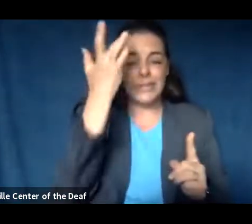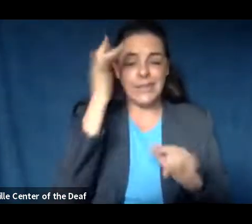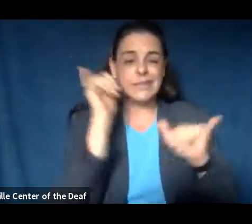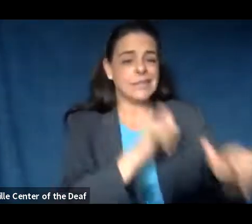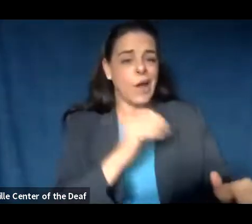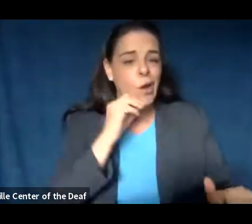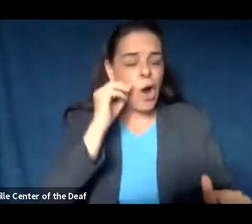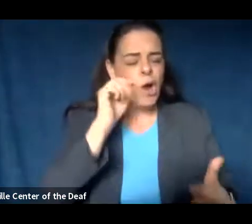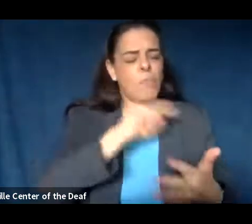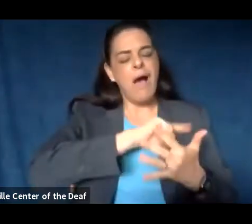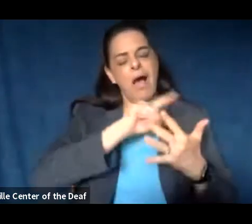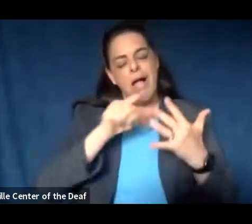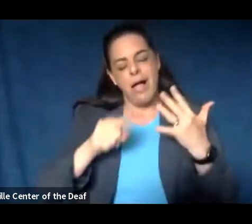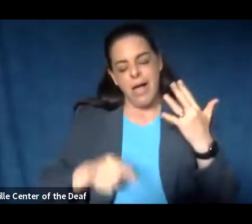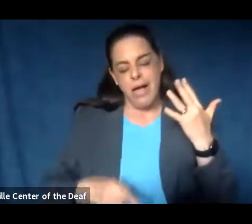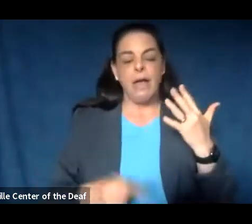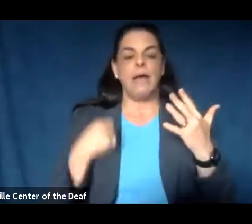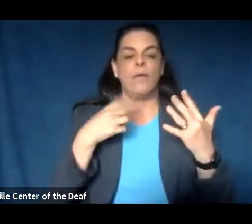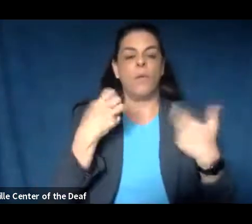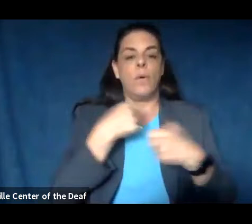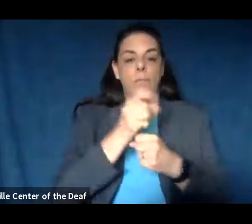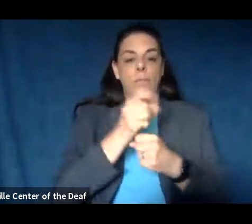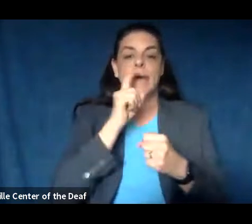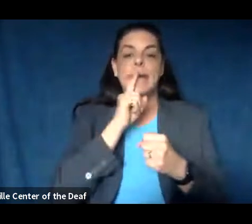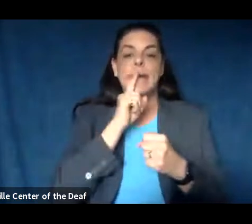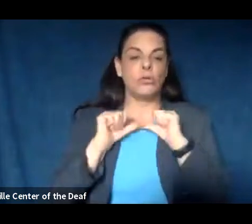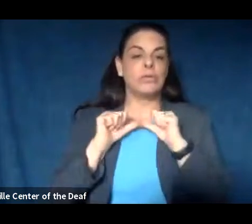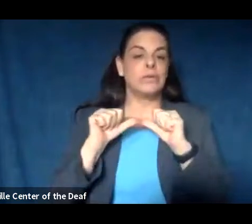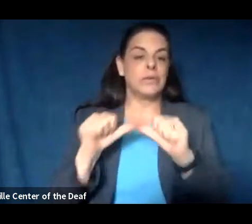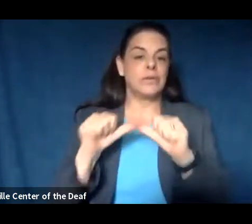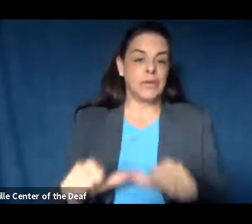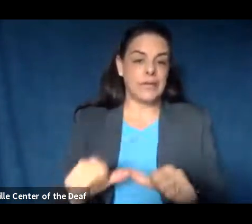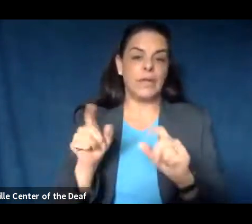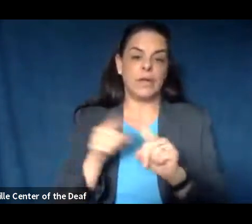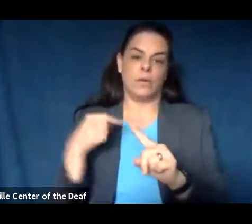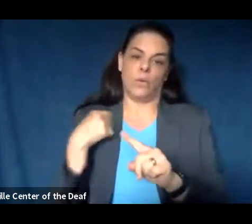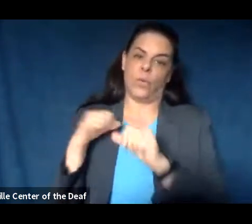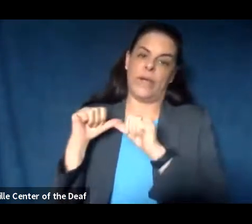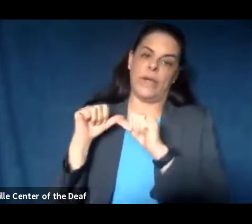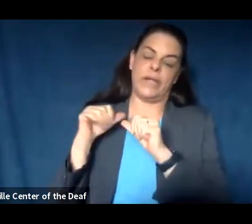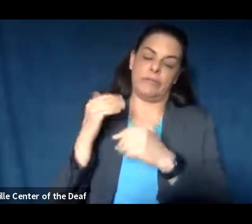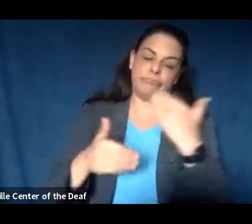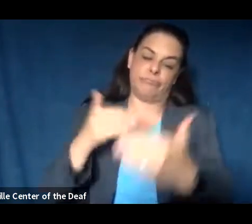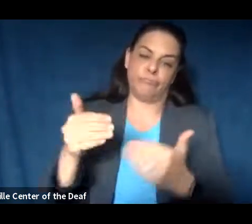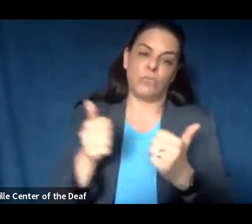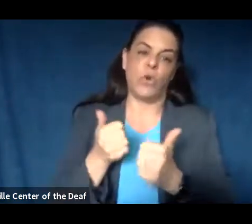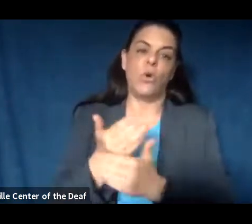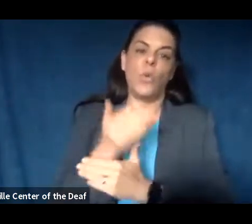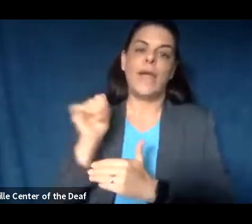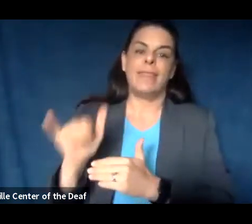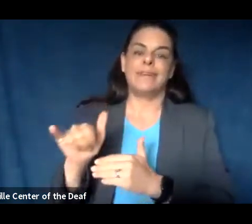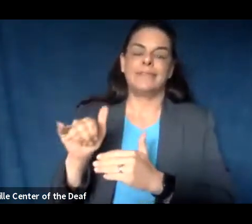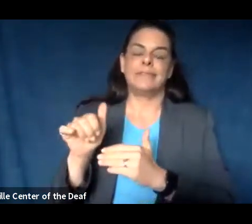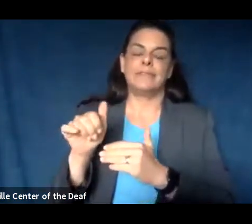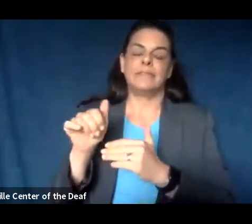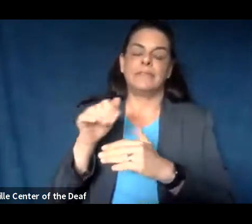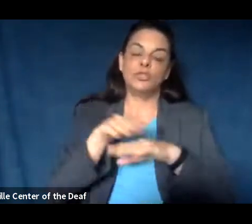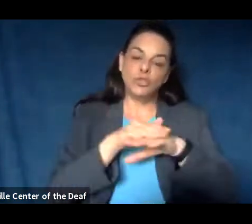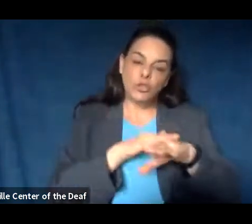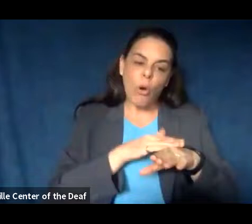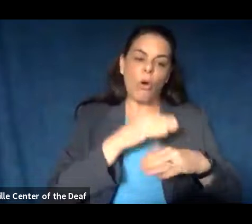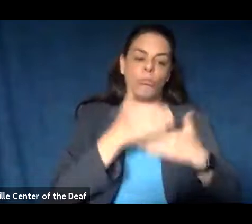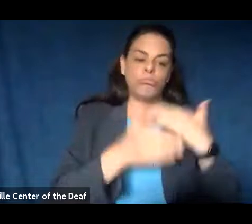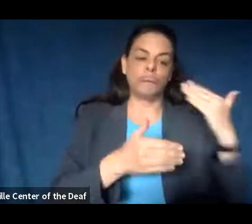those things we want to make sure are available and continue as we move forward through this phased approach. And really the